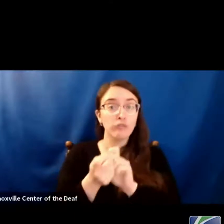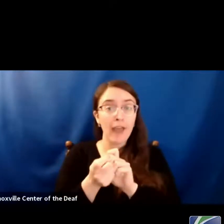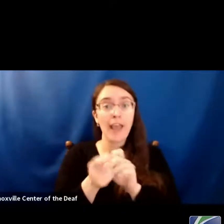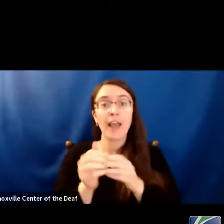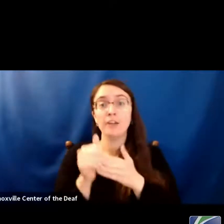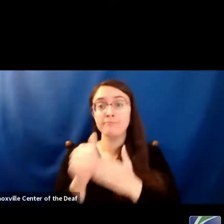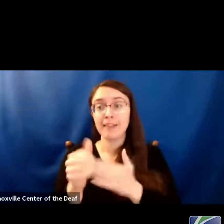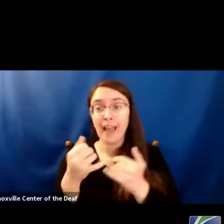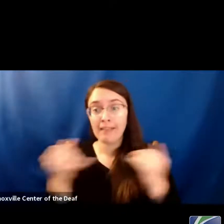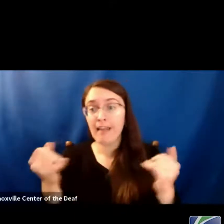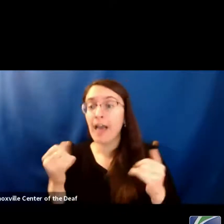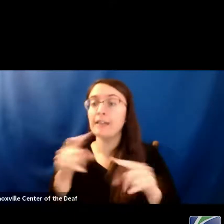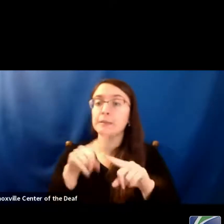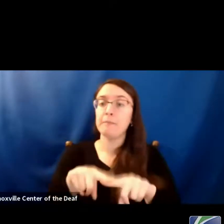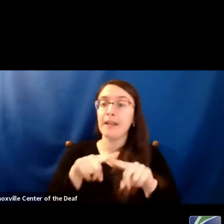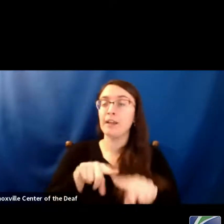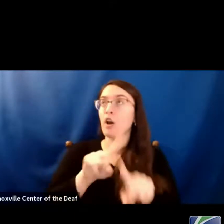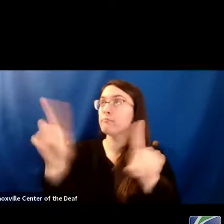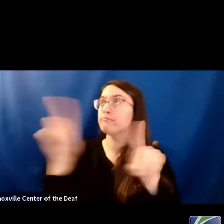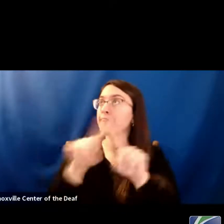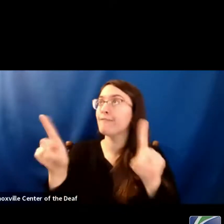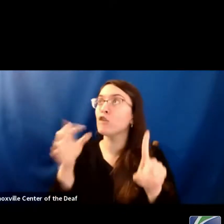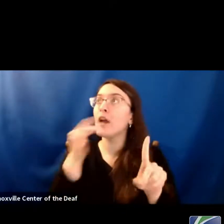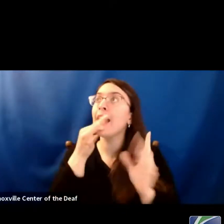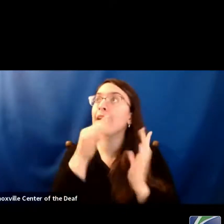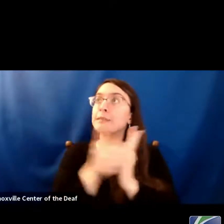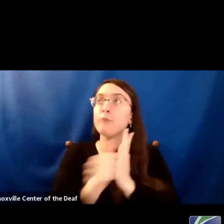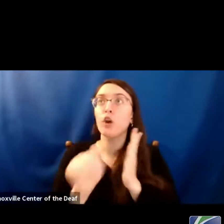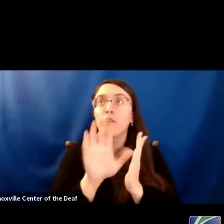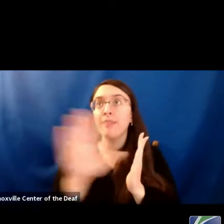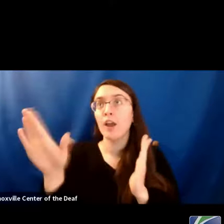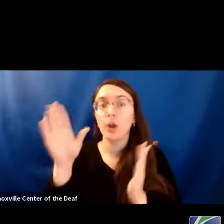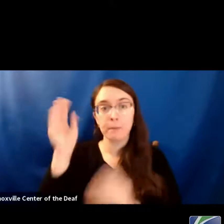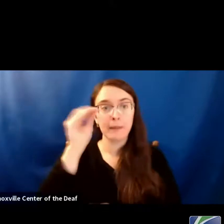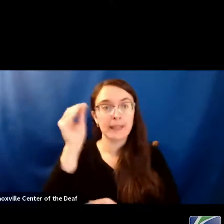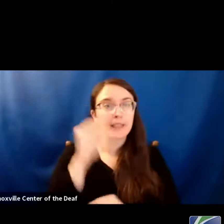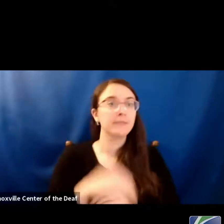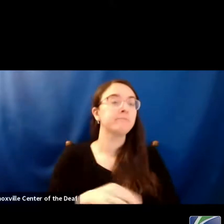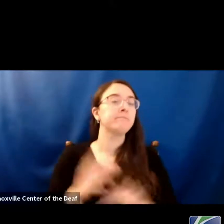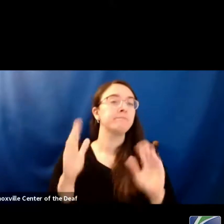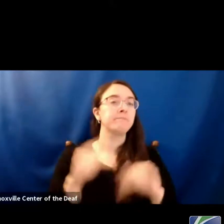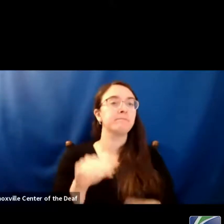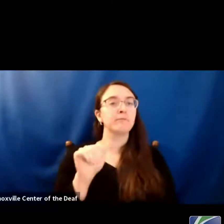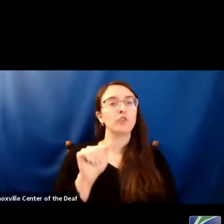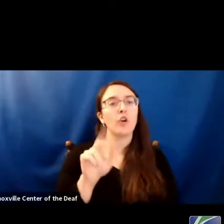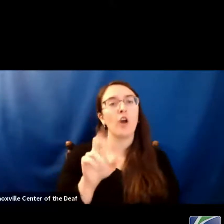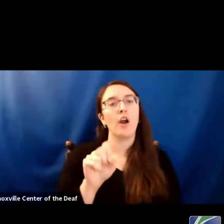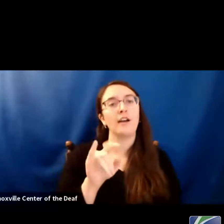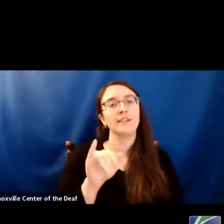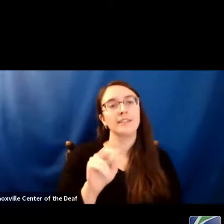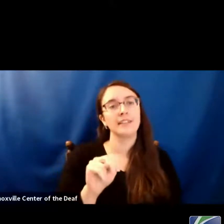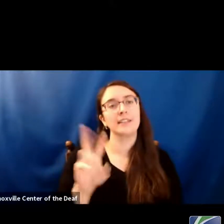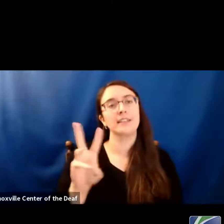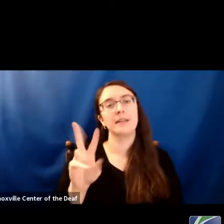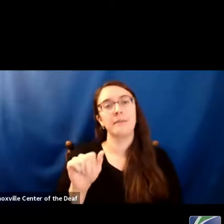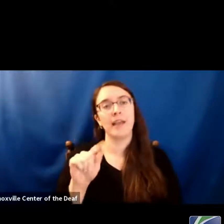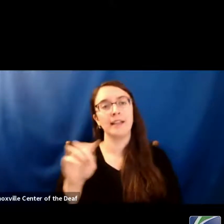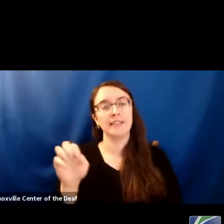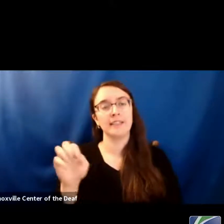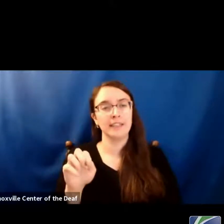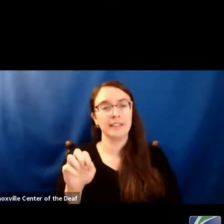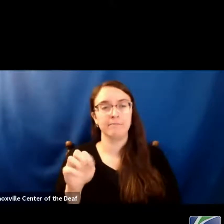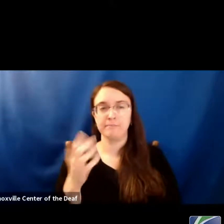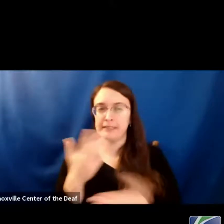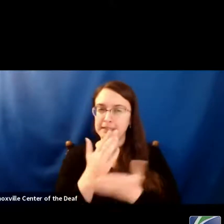other experts. All right, again, from Austin with WATE, with some areas having a harder time getting shots to people